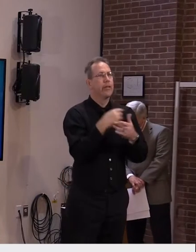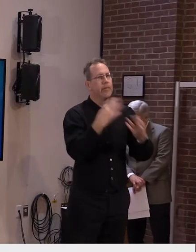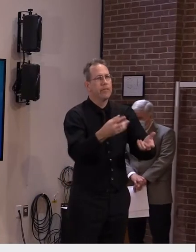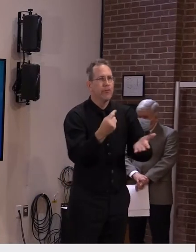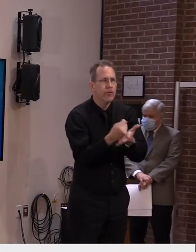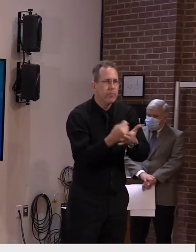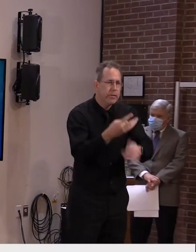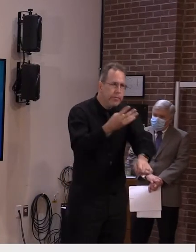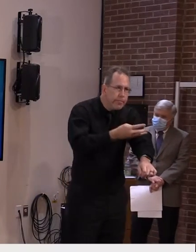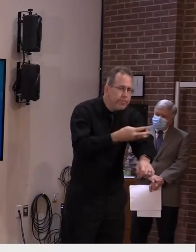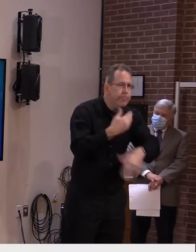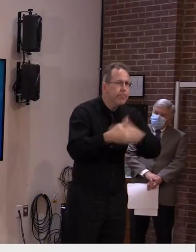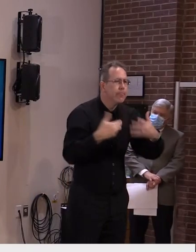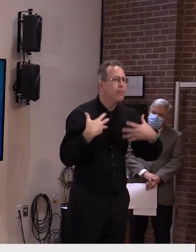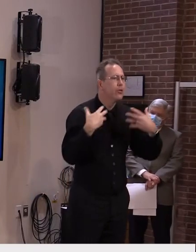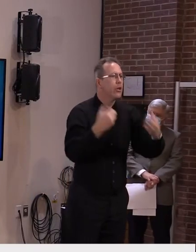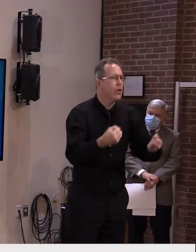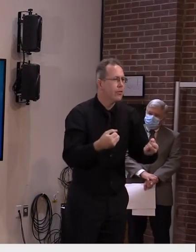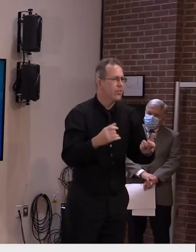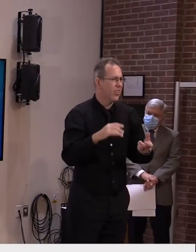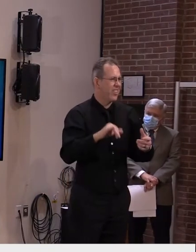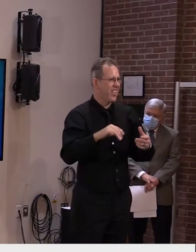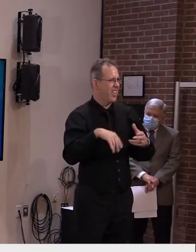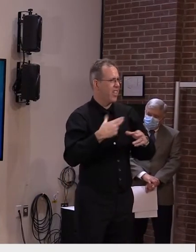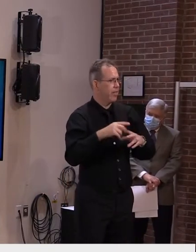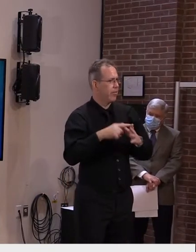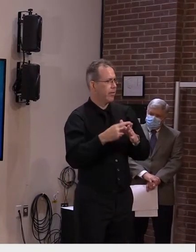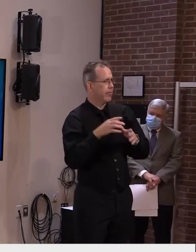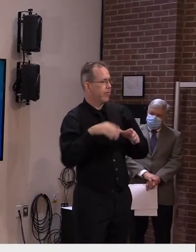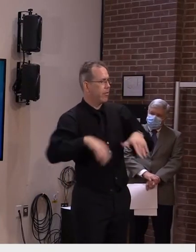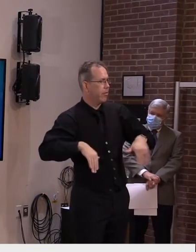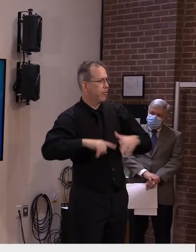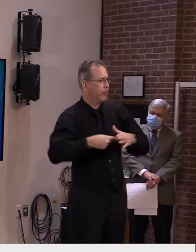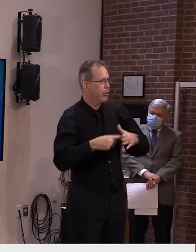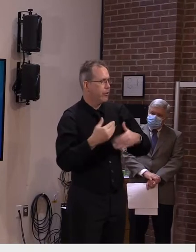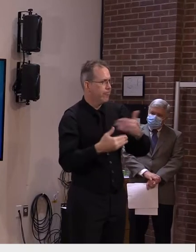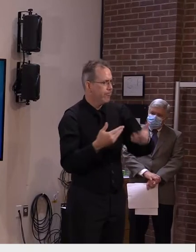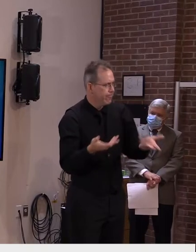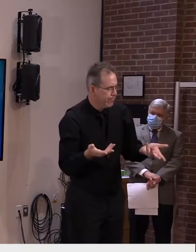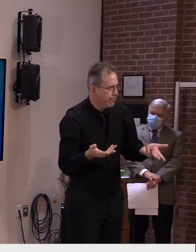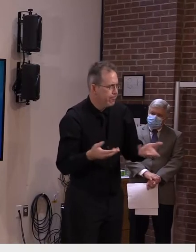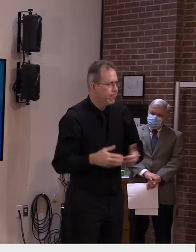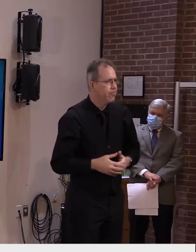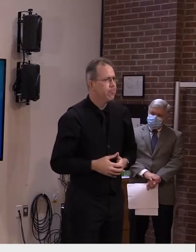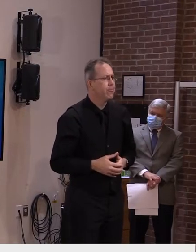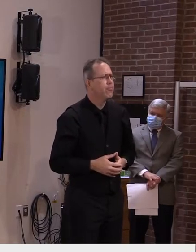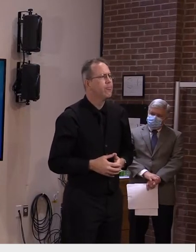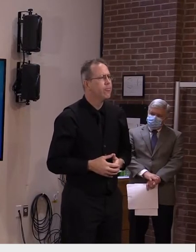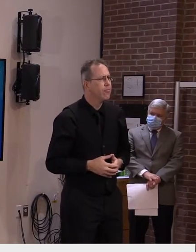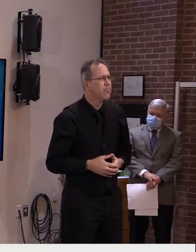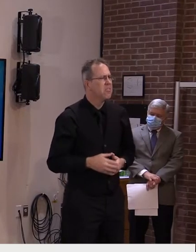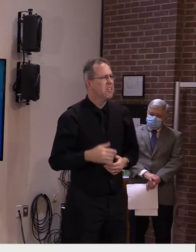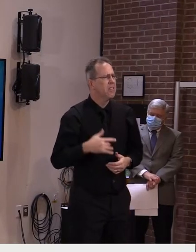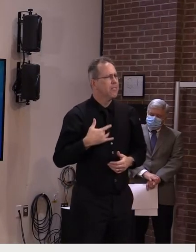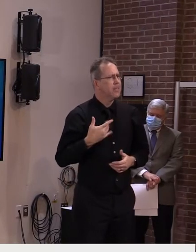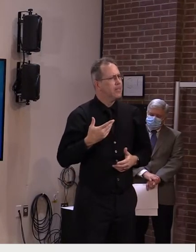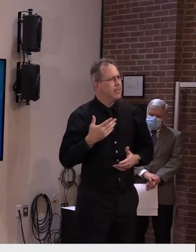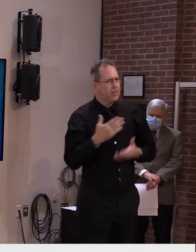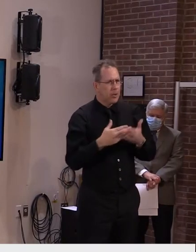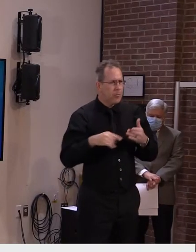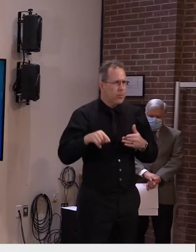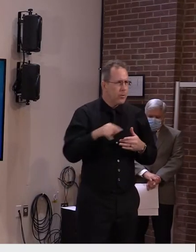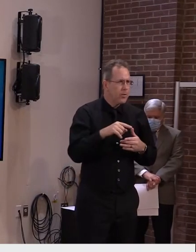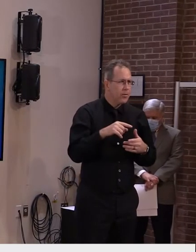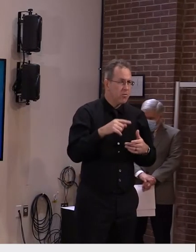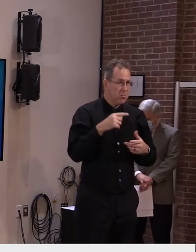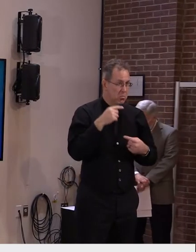if you have underlying conditions, especially if you have underlying conditions, and you don't feel well, get tested immediately. Get tested, and